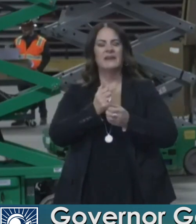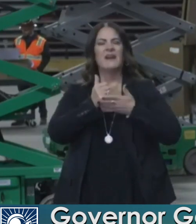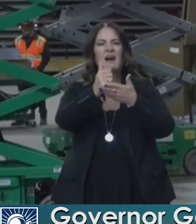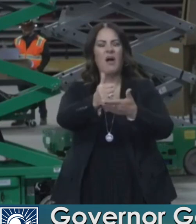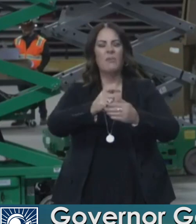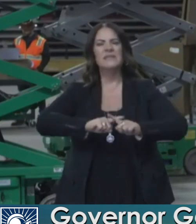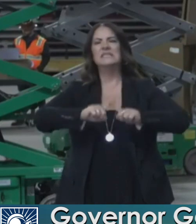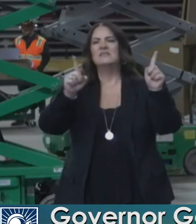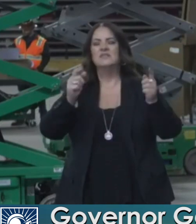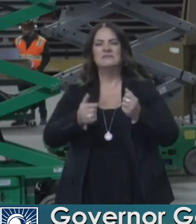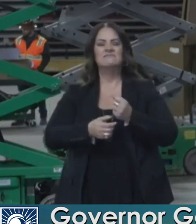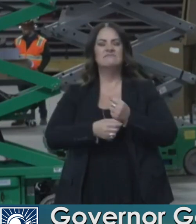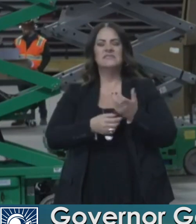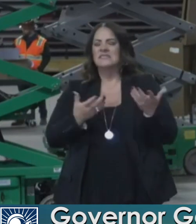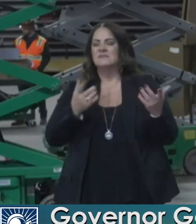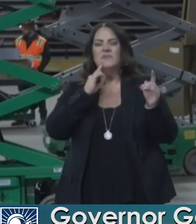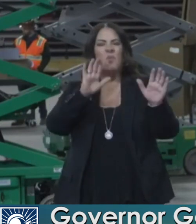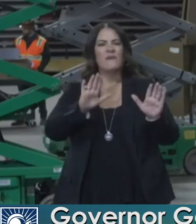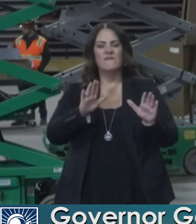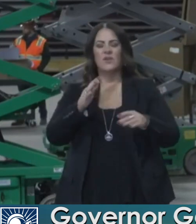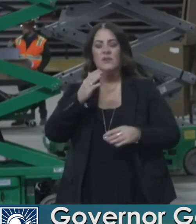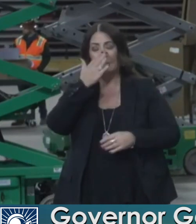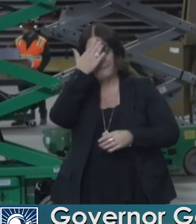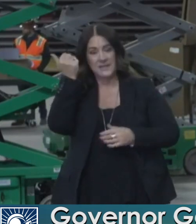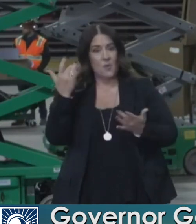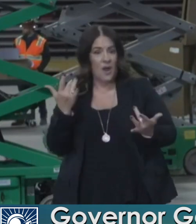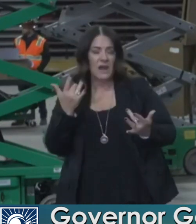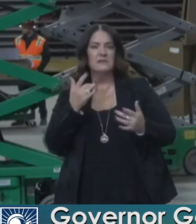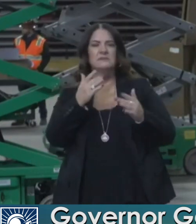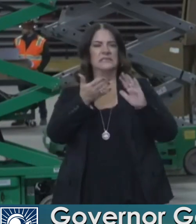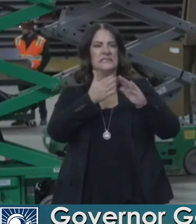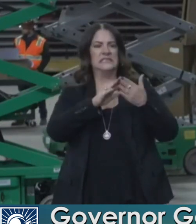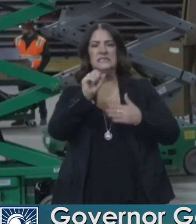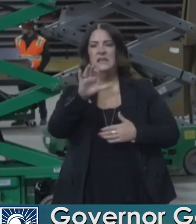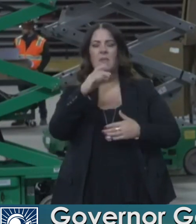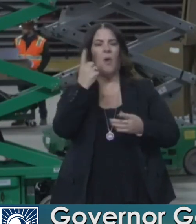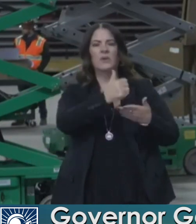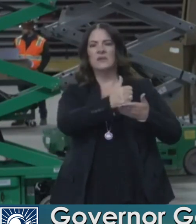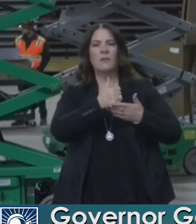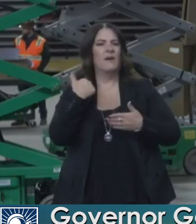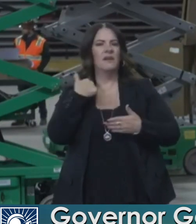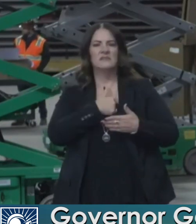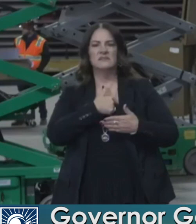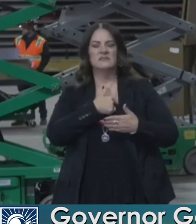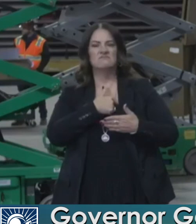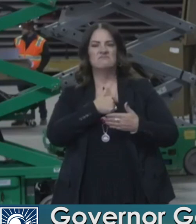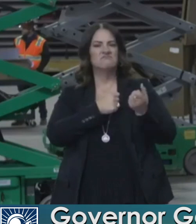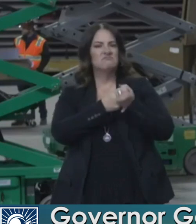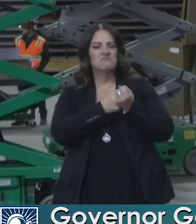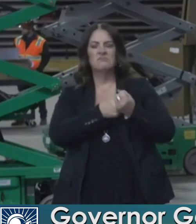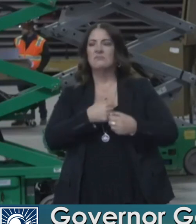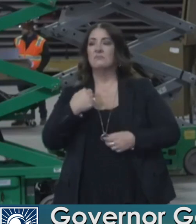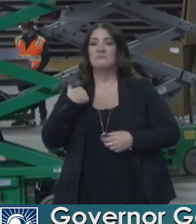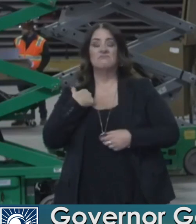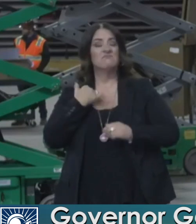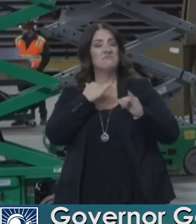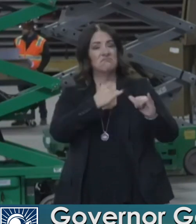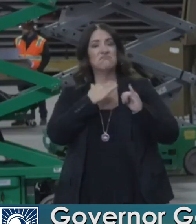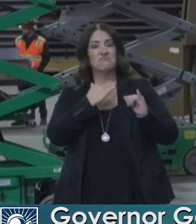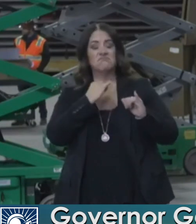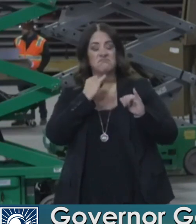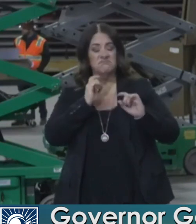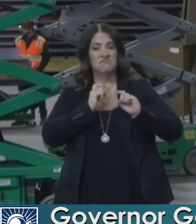has always been there for us, and we will be there for the city in